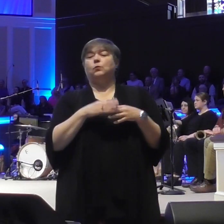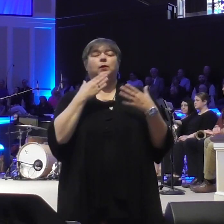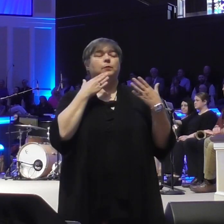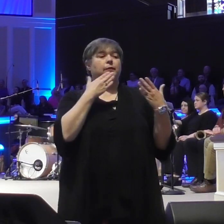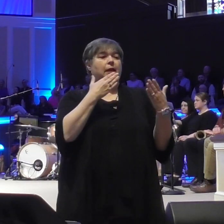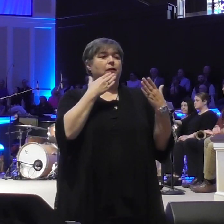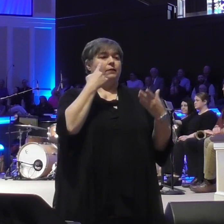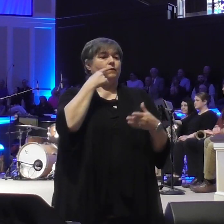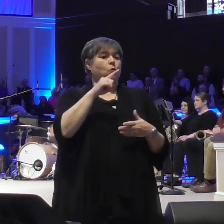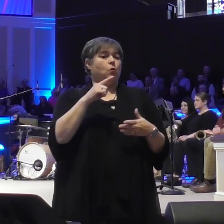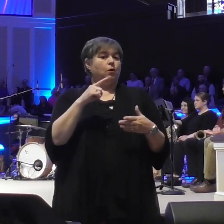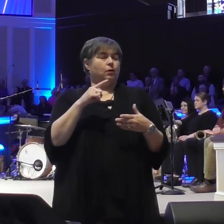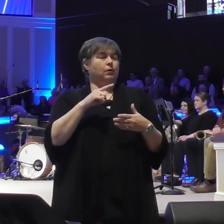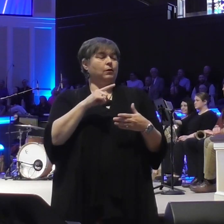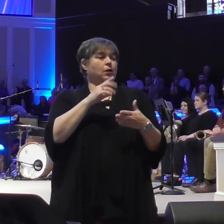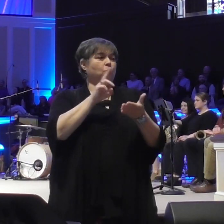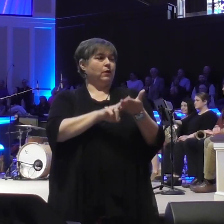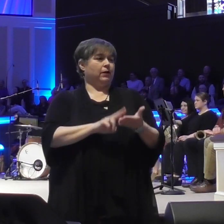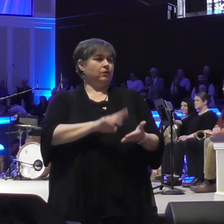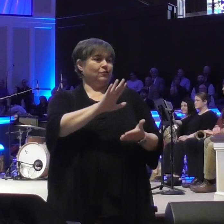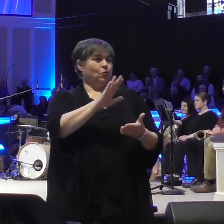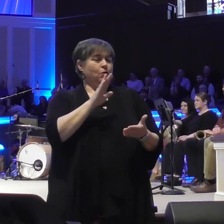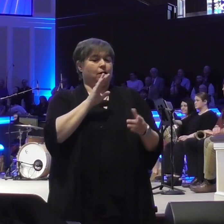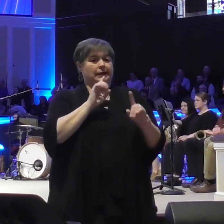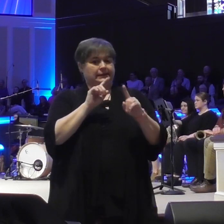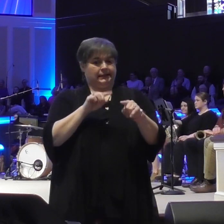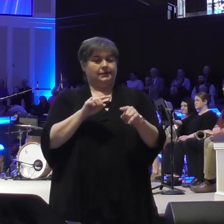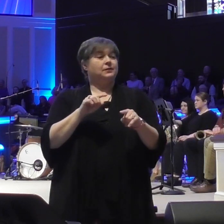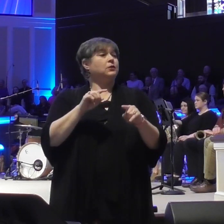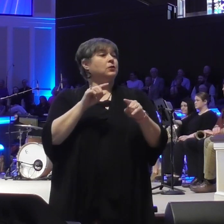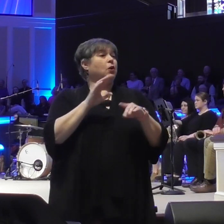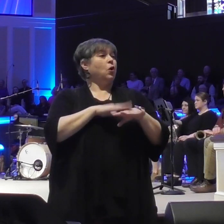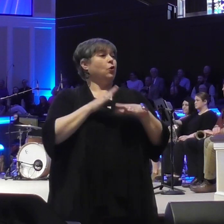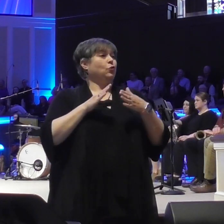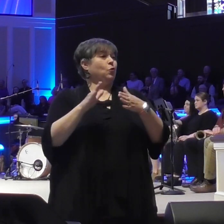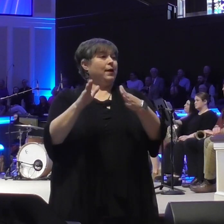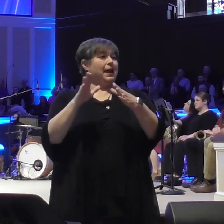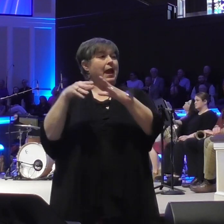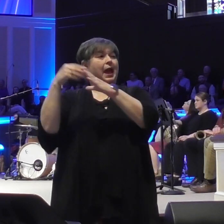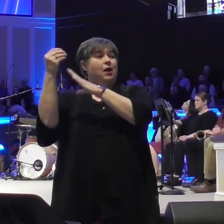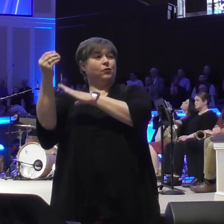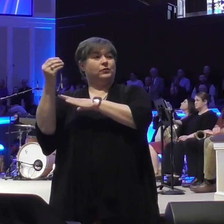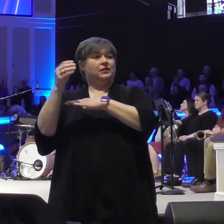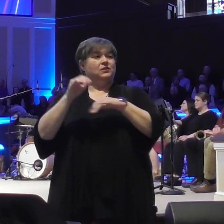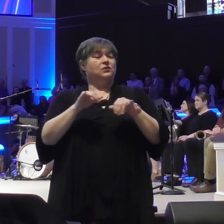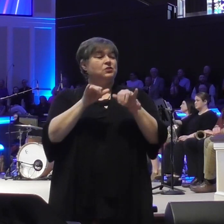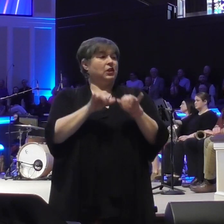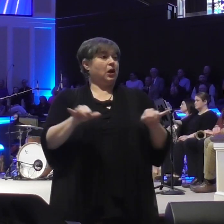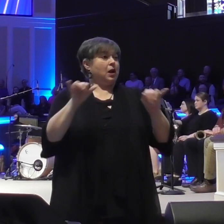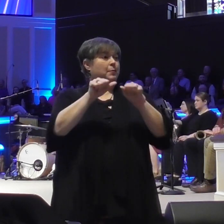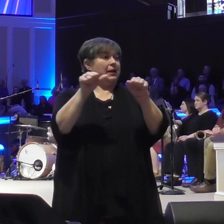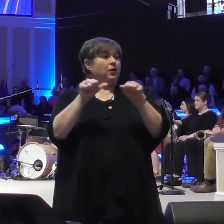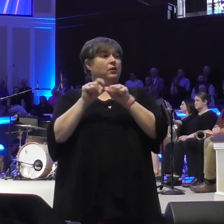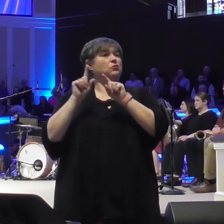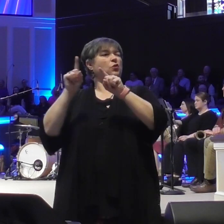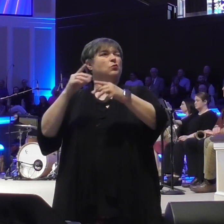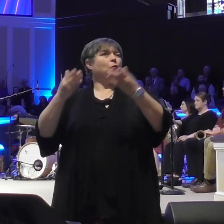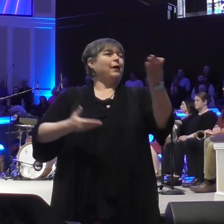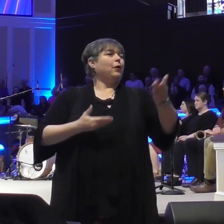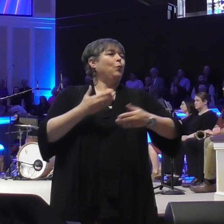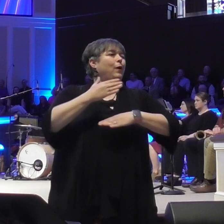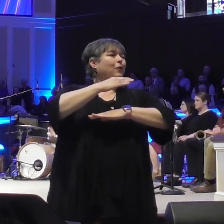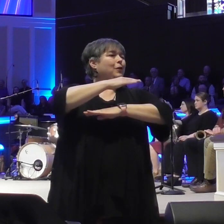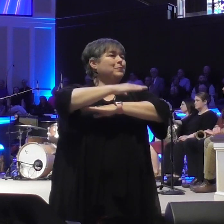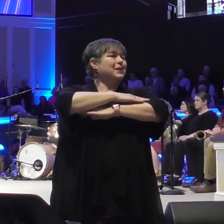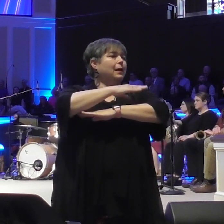record of your attendance. And also, if you're a visitor, on your way out of the building today in the commons area, make your way to one of our welcome desks where Pastor